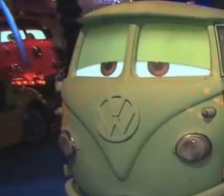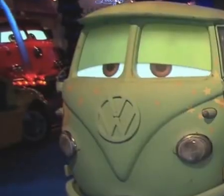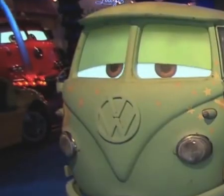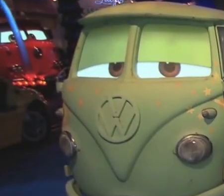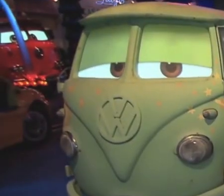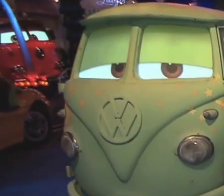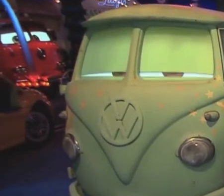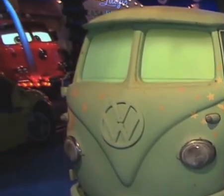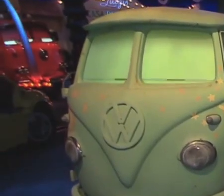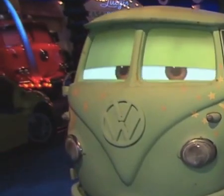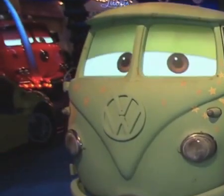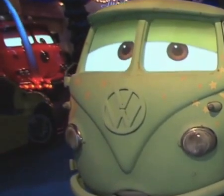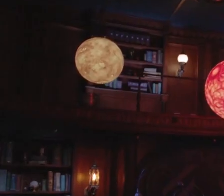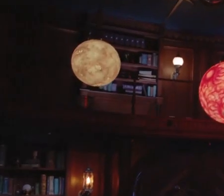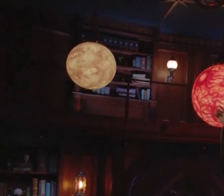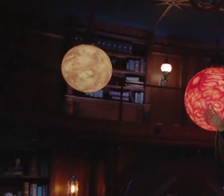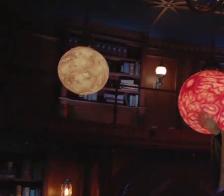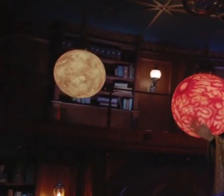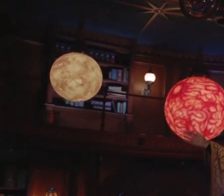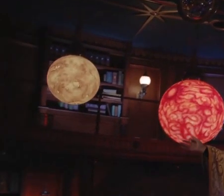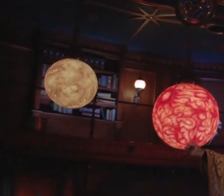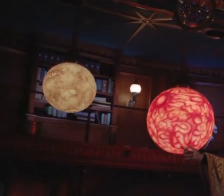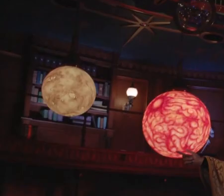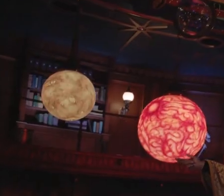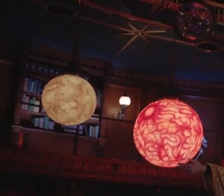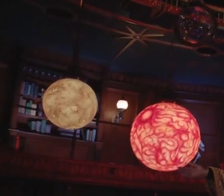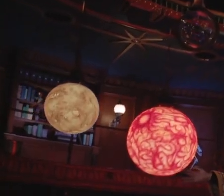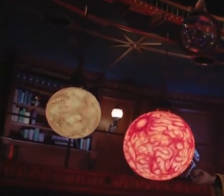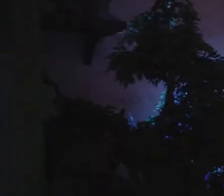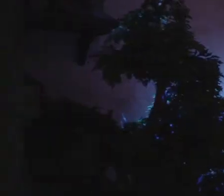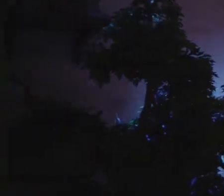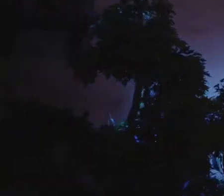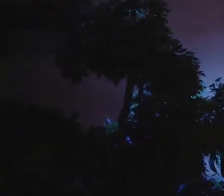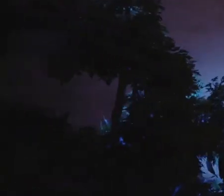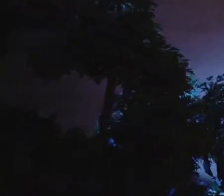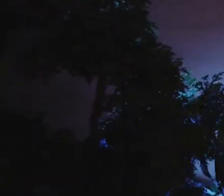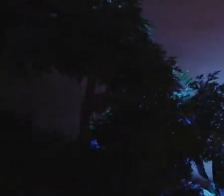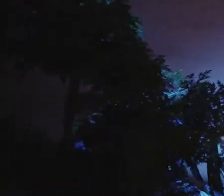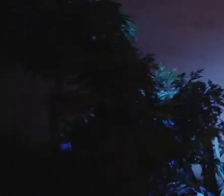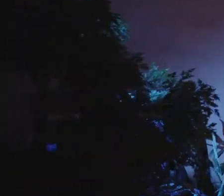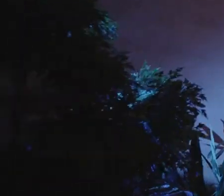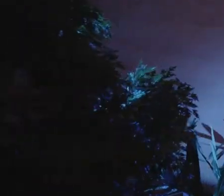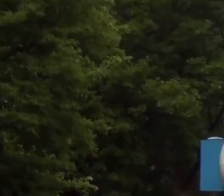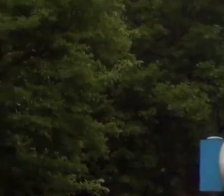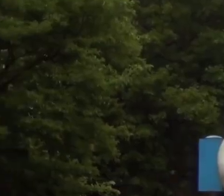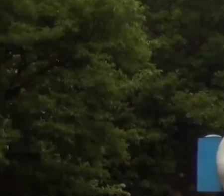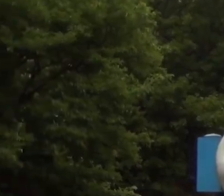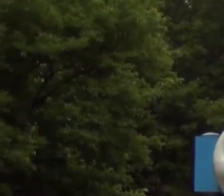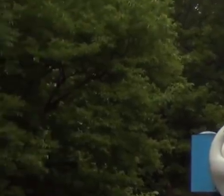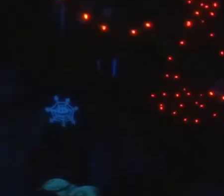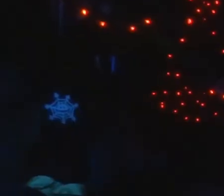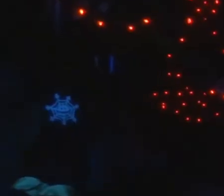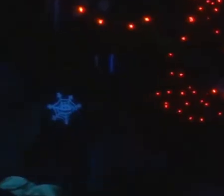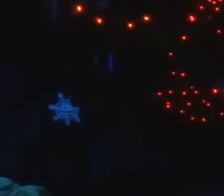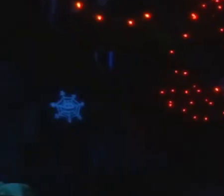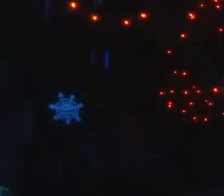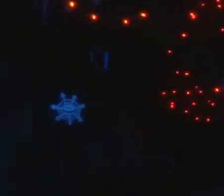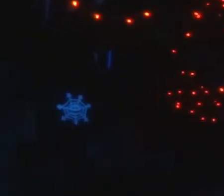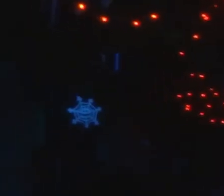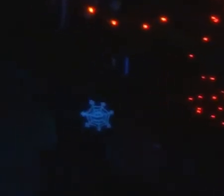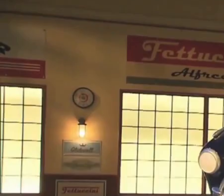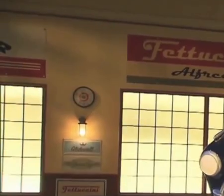what's mechanical and what's real for 40 years. In parks and attractions all over the world, our